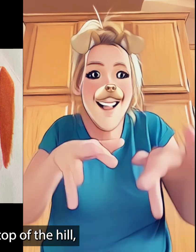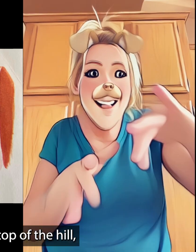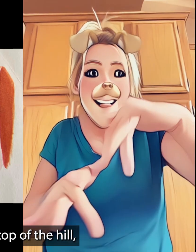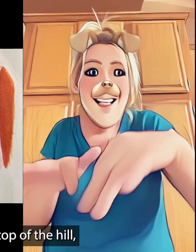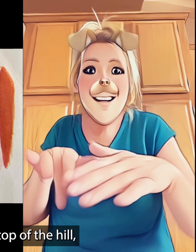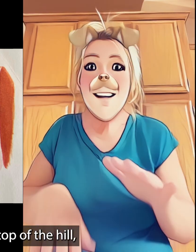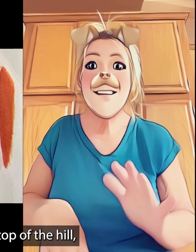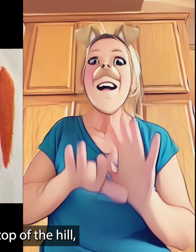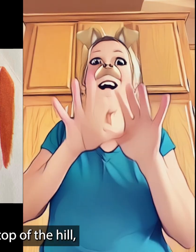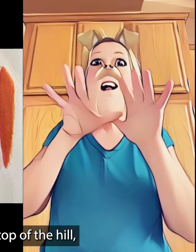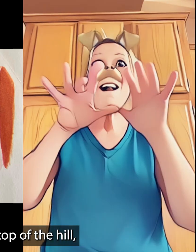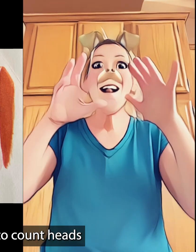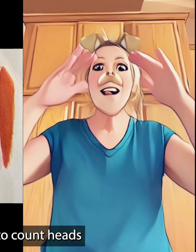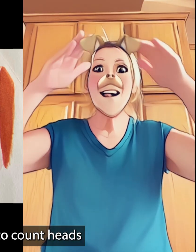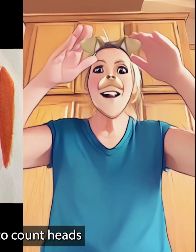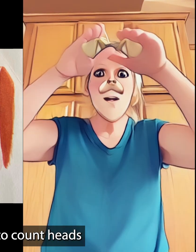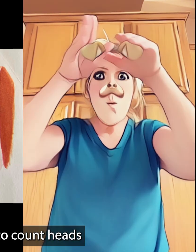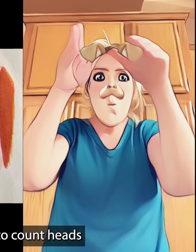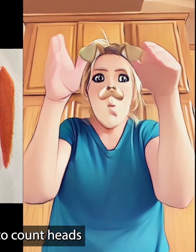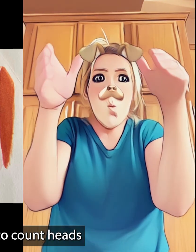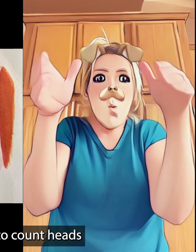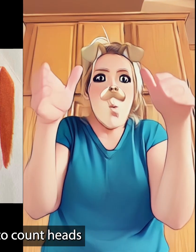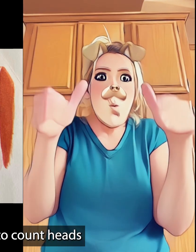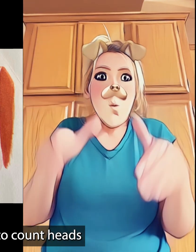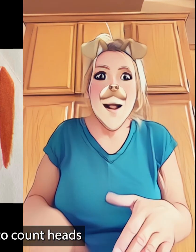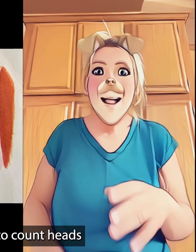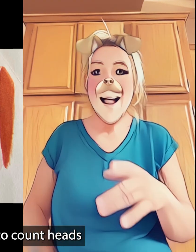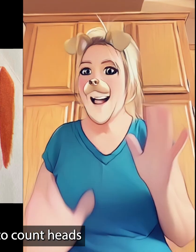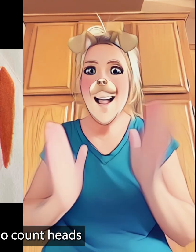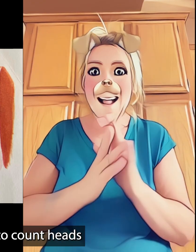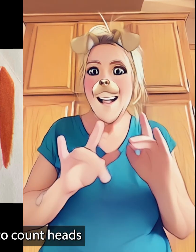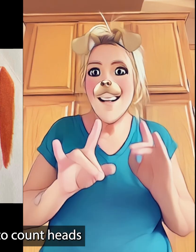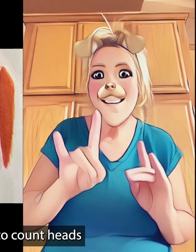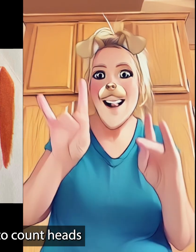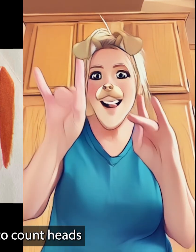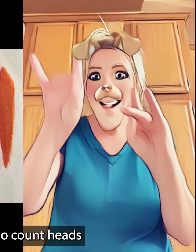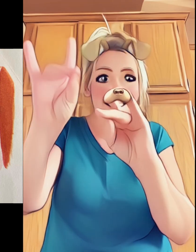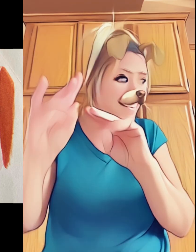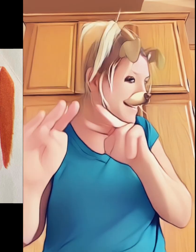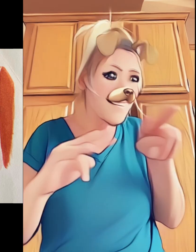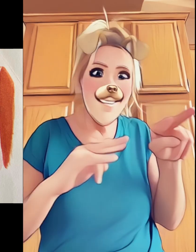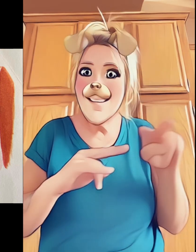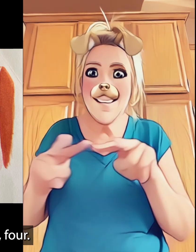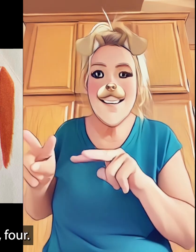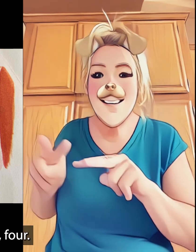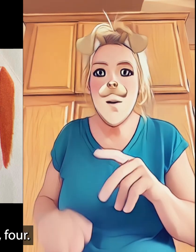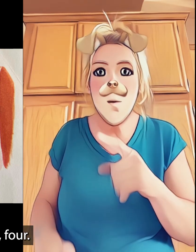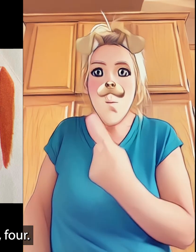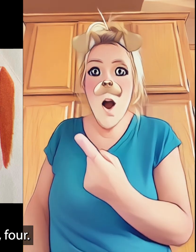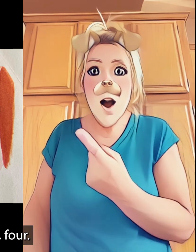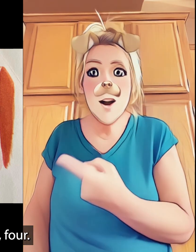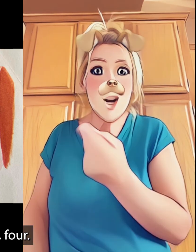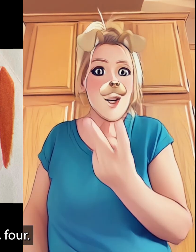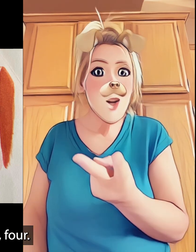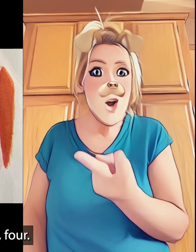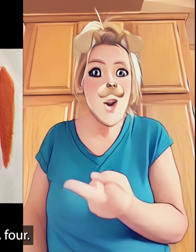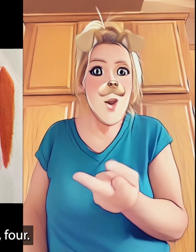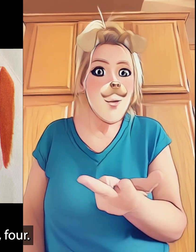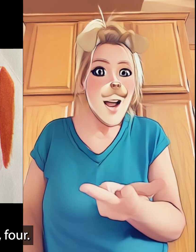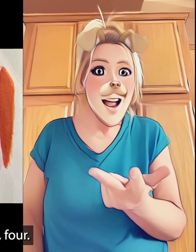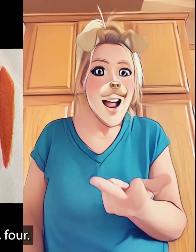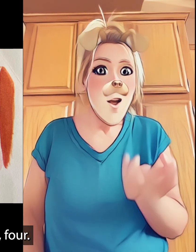And as they got to the top of the hill, so excited, they started to count heads. 1,